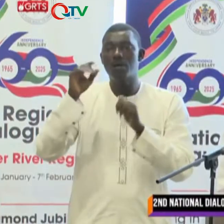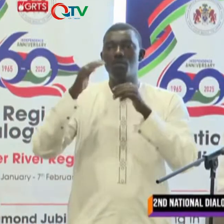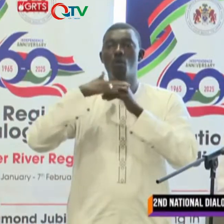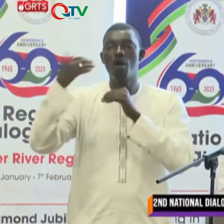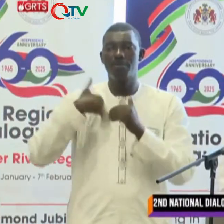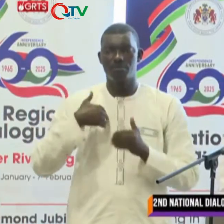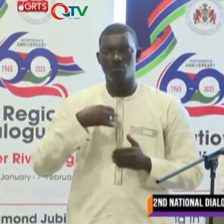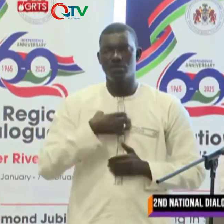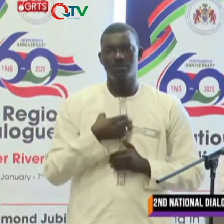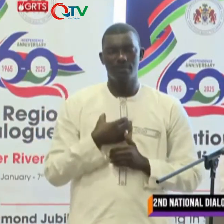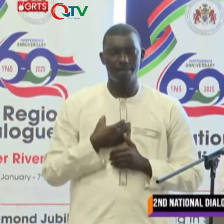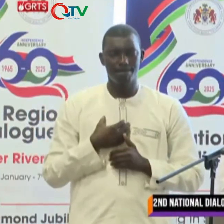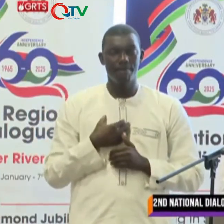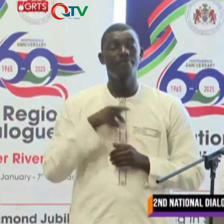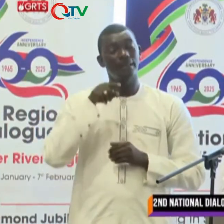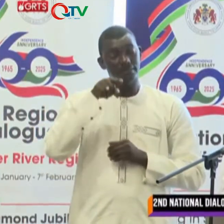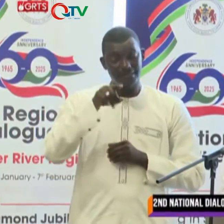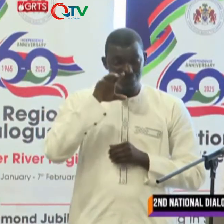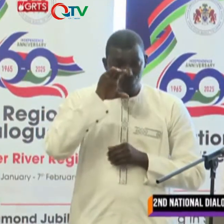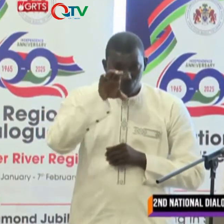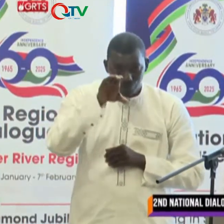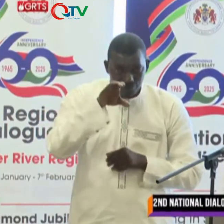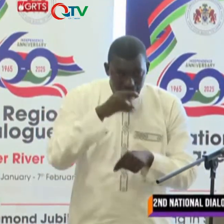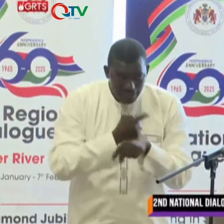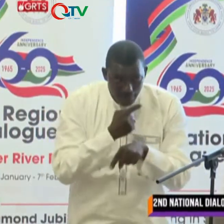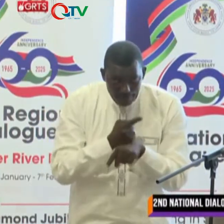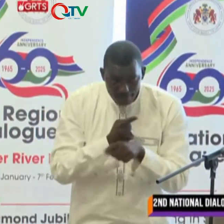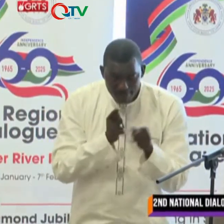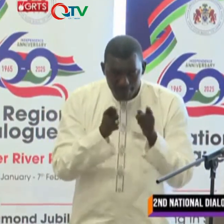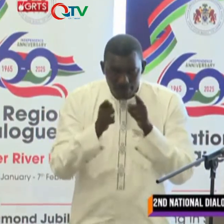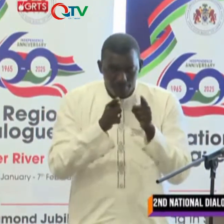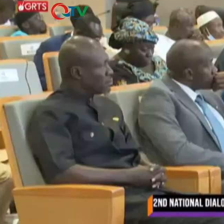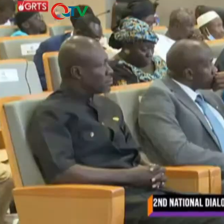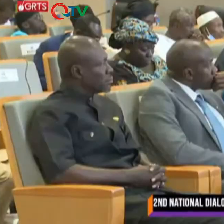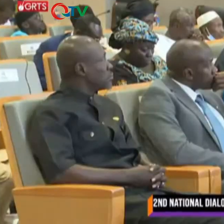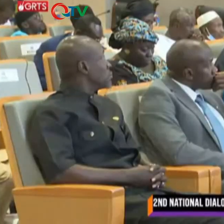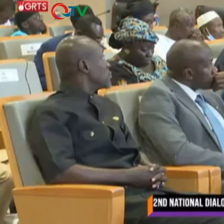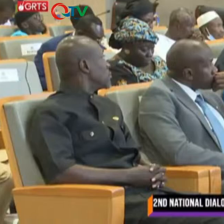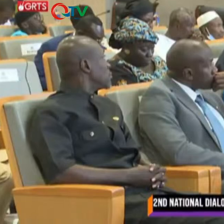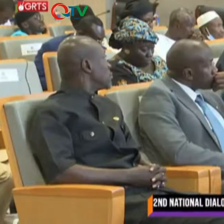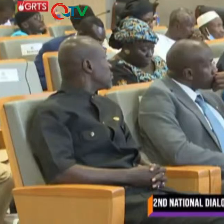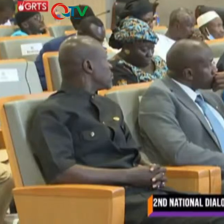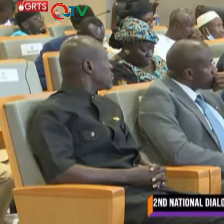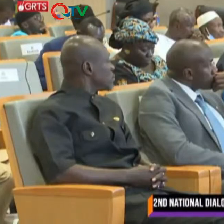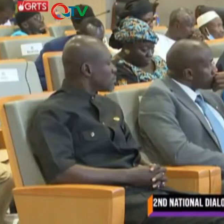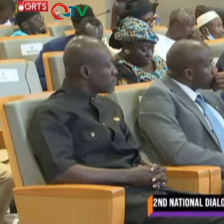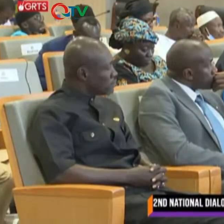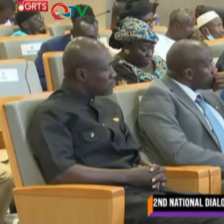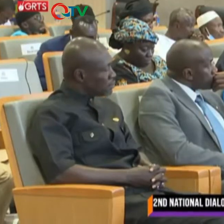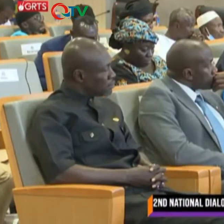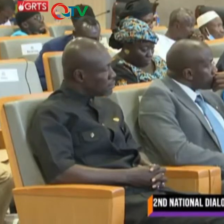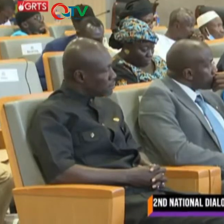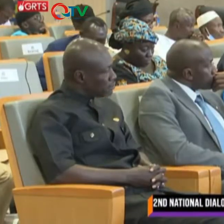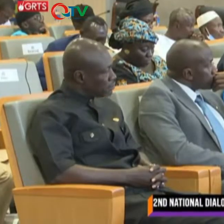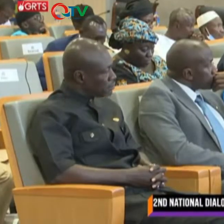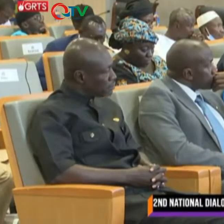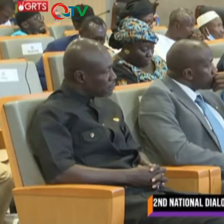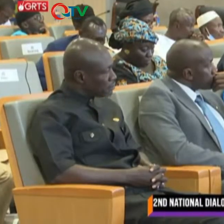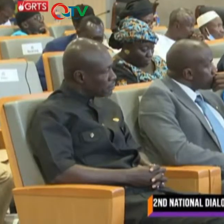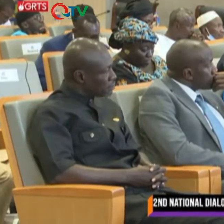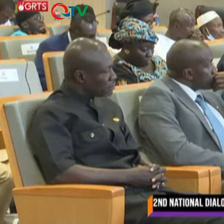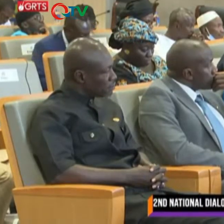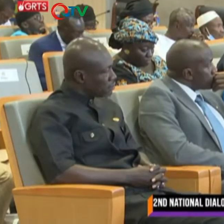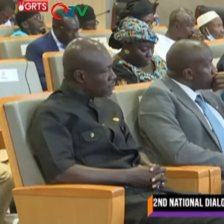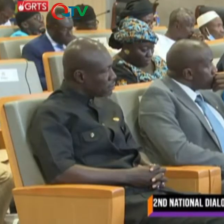that this country is fortunate to be governed by a dynamic and conscious political elite that commit